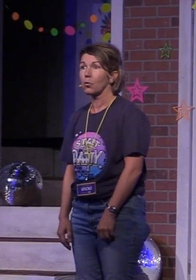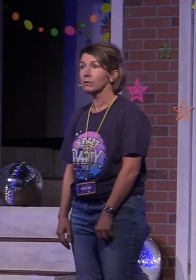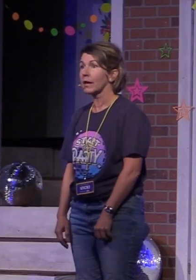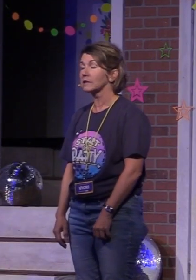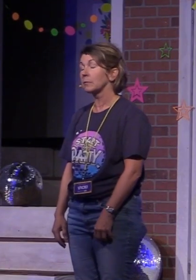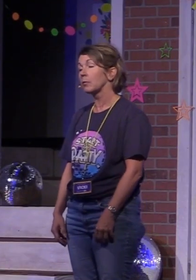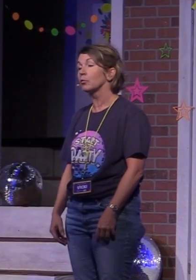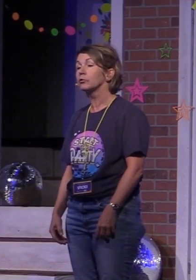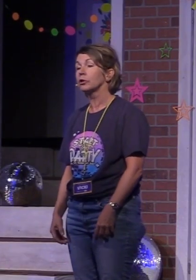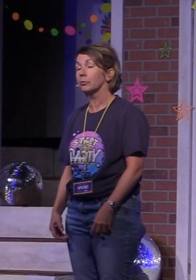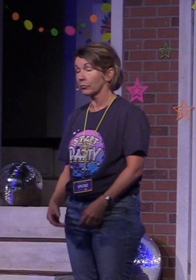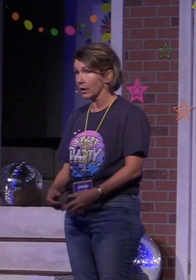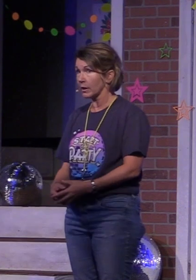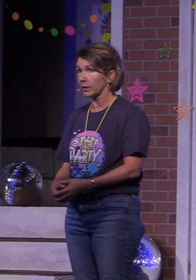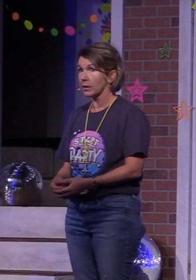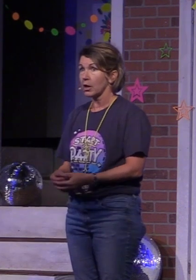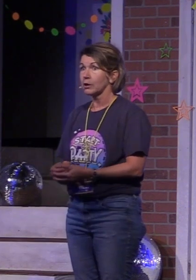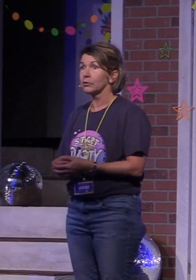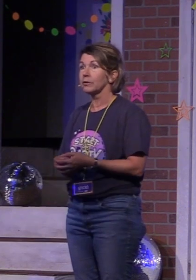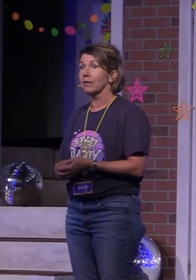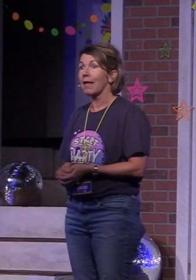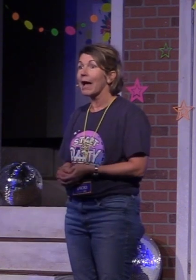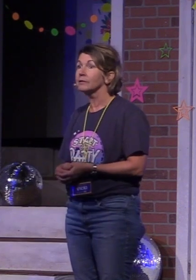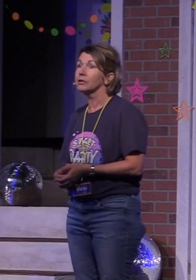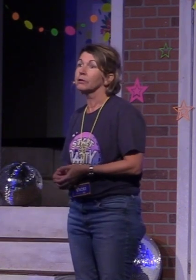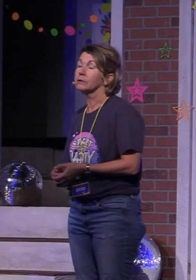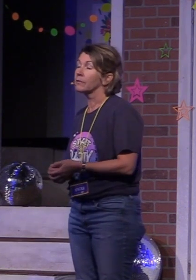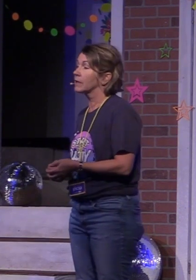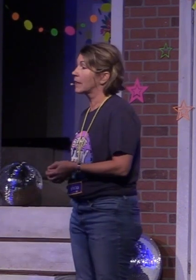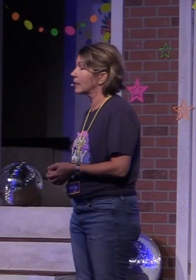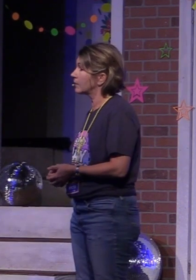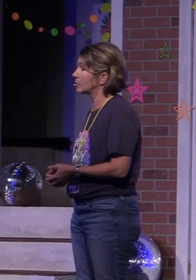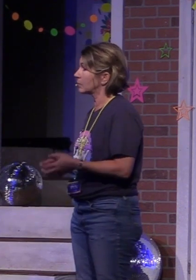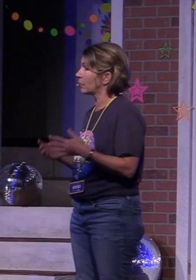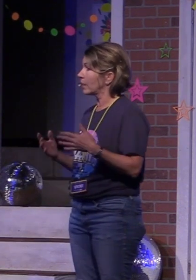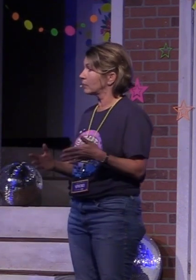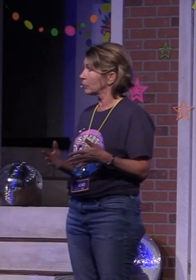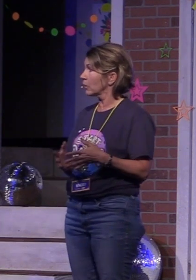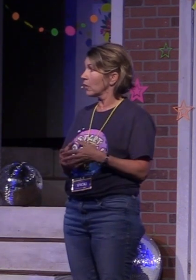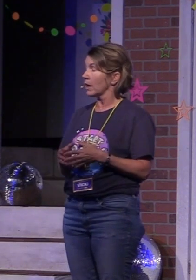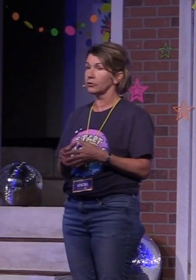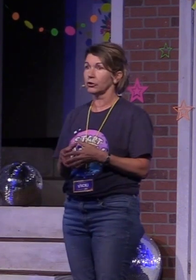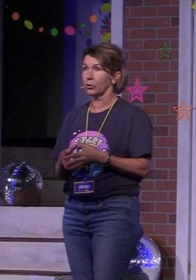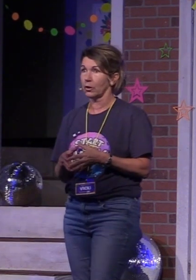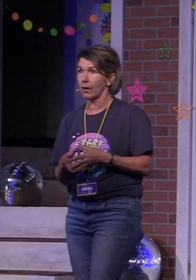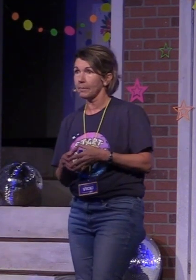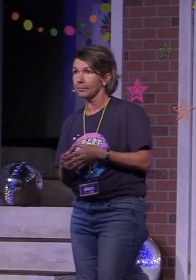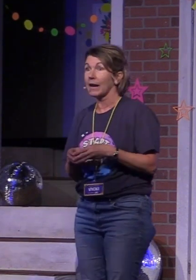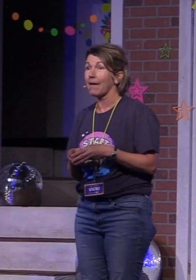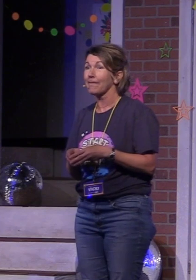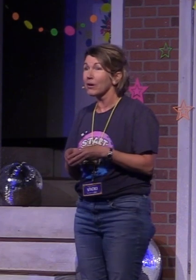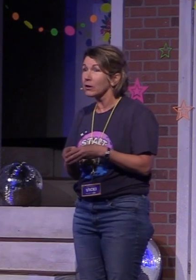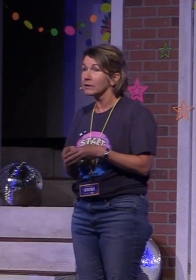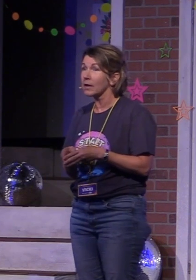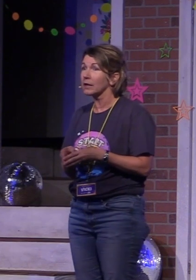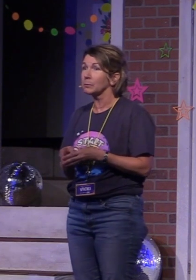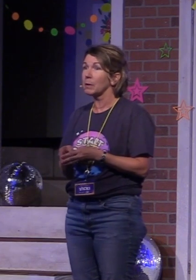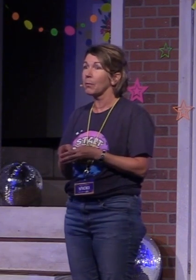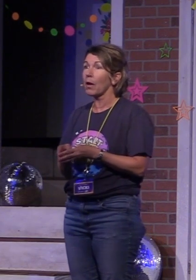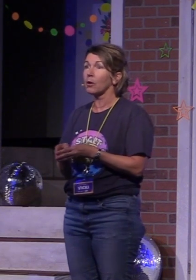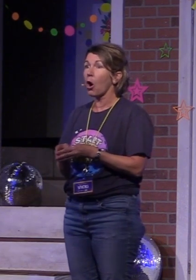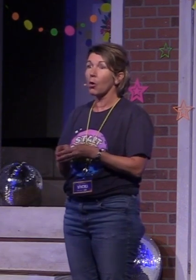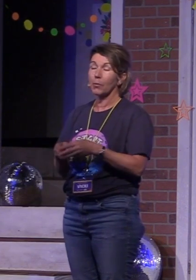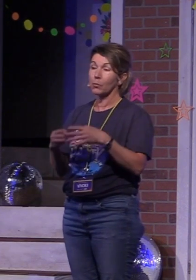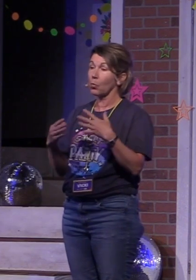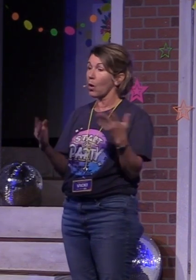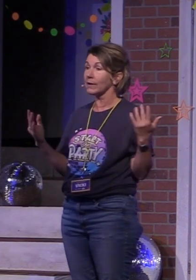find in the Old Testament were written during the last years of the kingdoms of Israel and Judah. And at first, God's